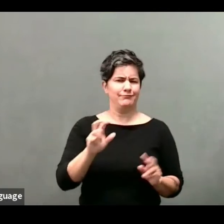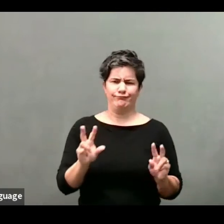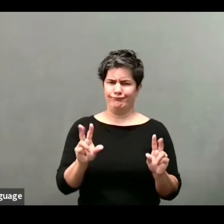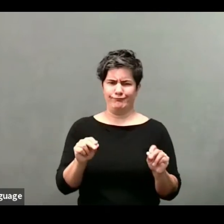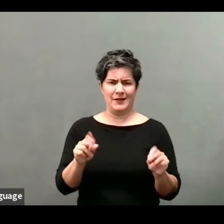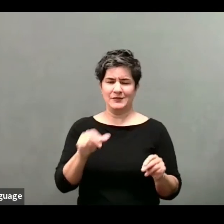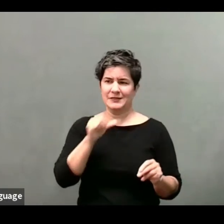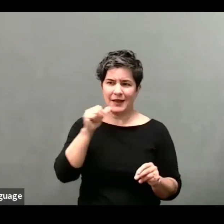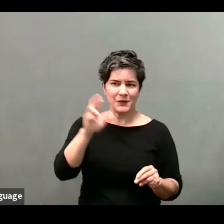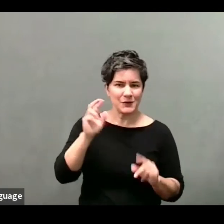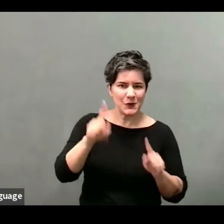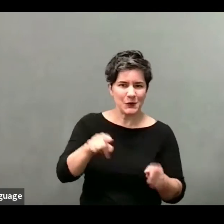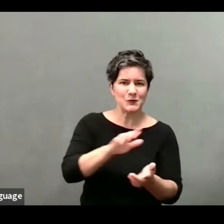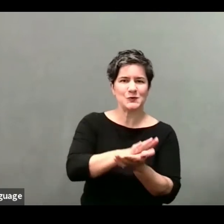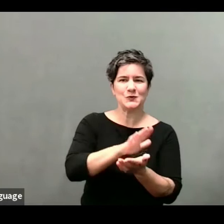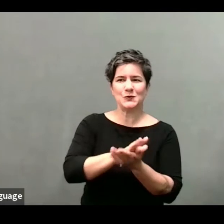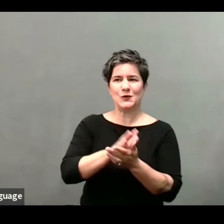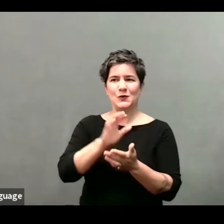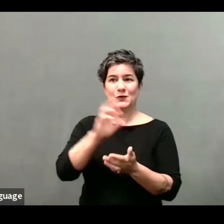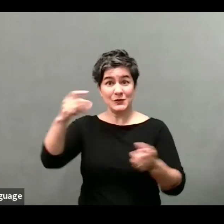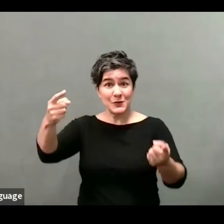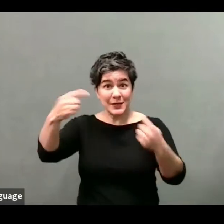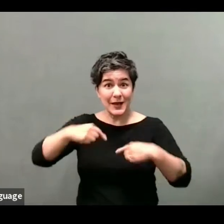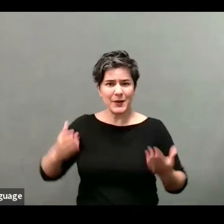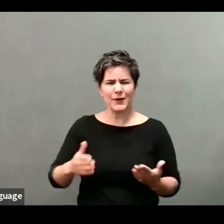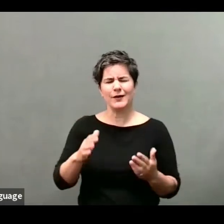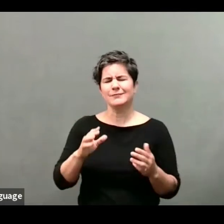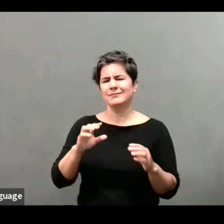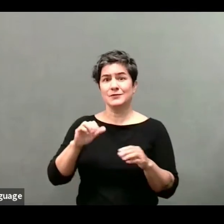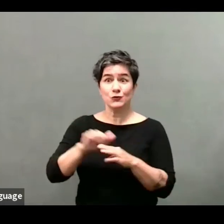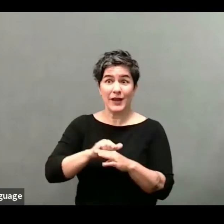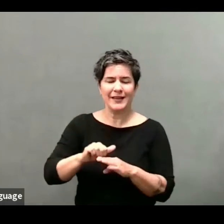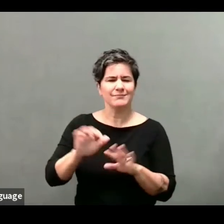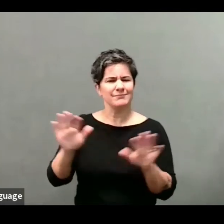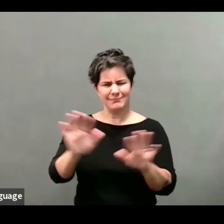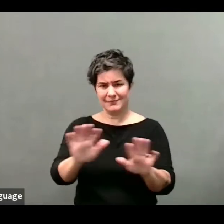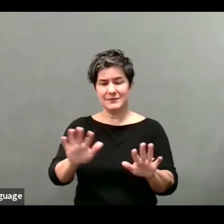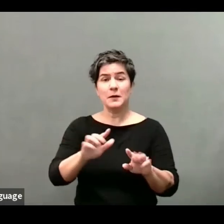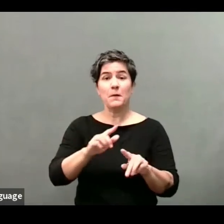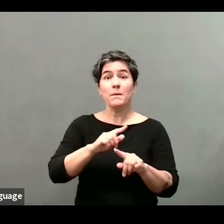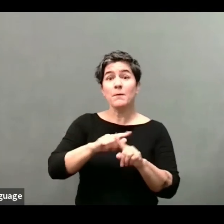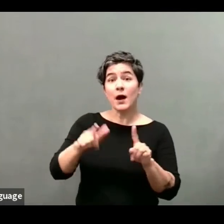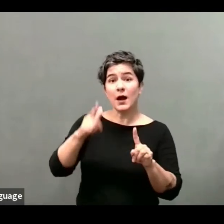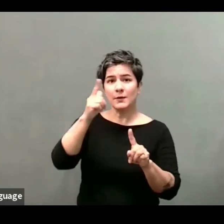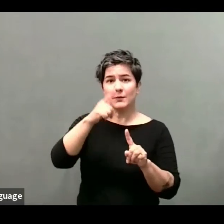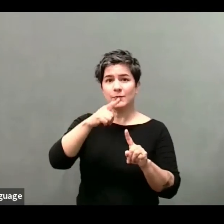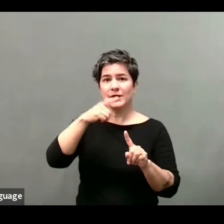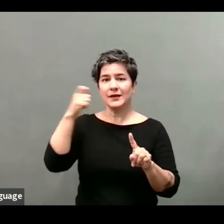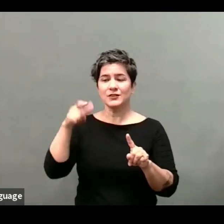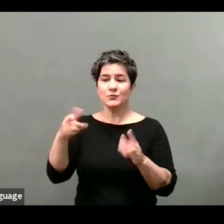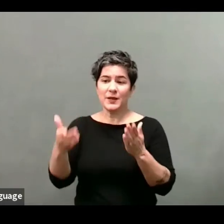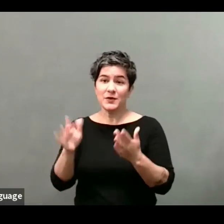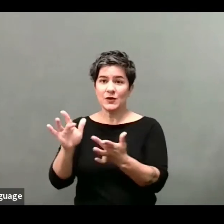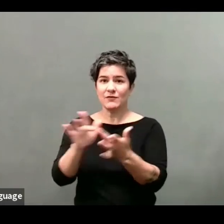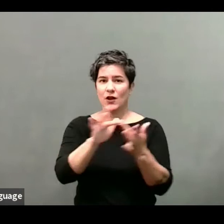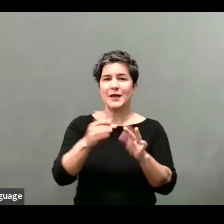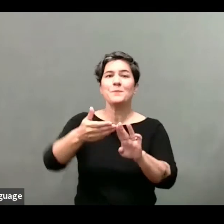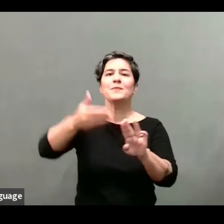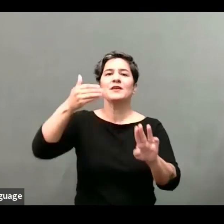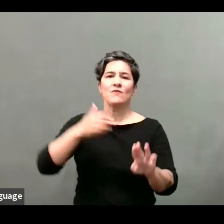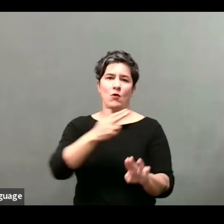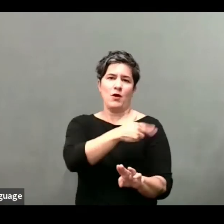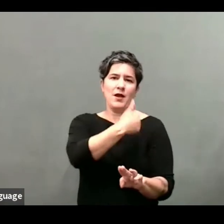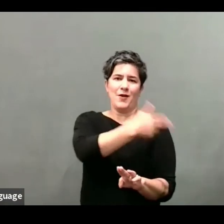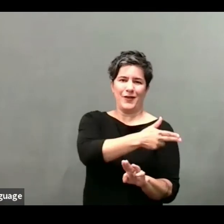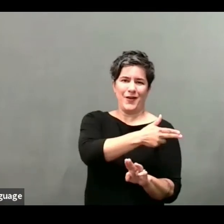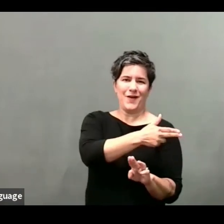school for. That's not what you've gone through training for. But because you might be accessed before the healthcare system, I do want